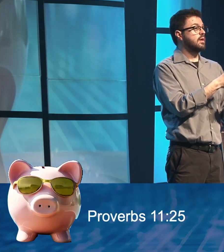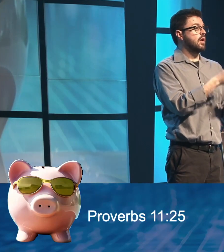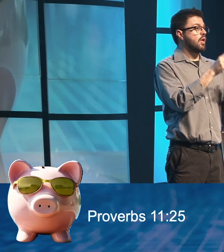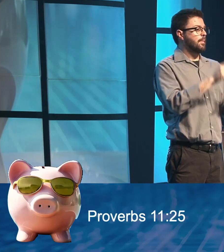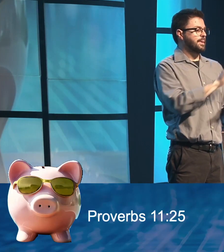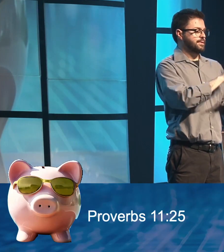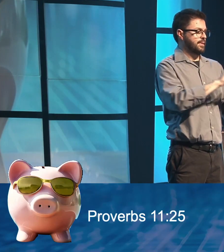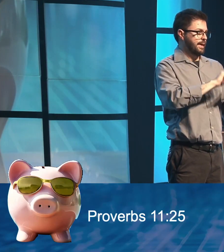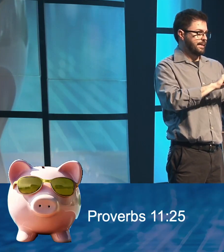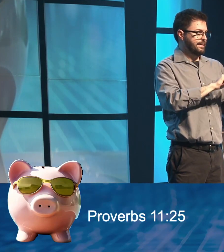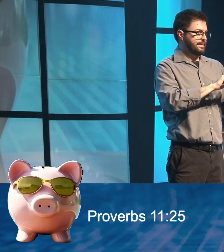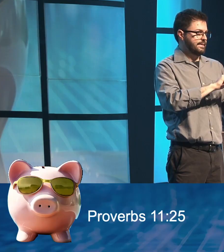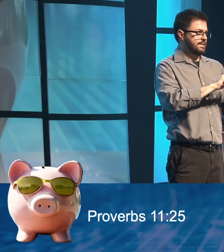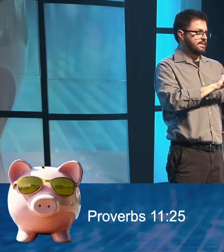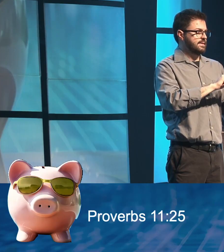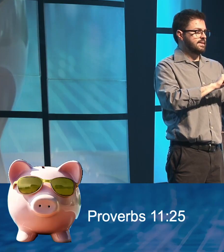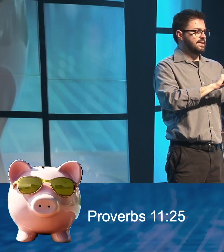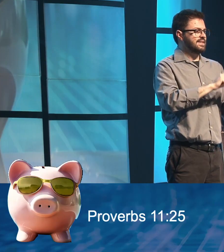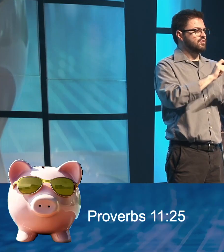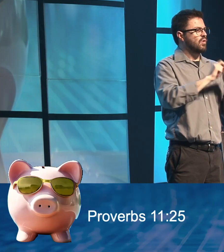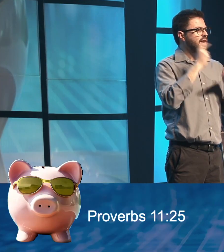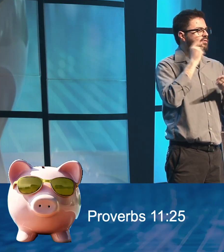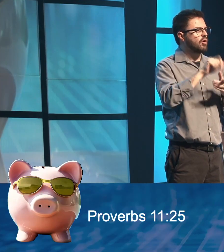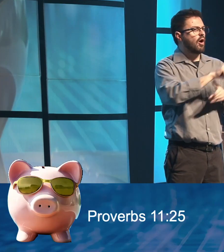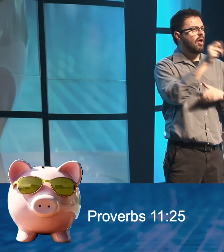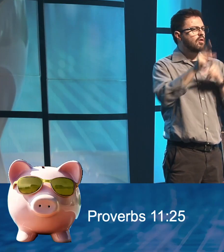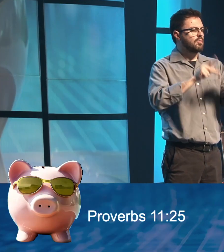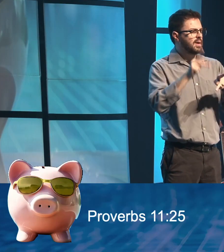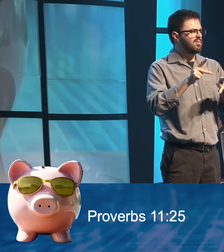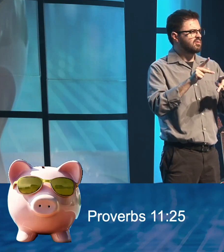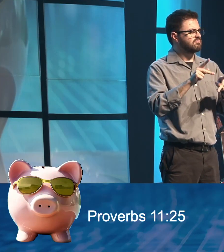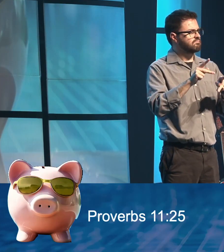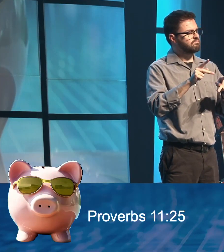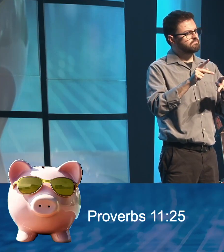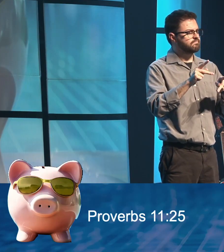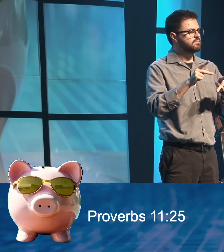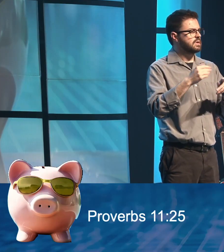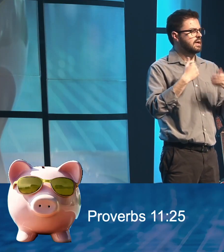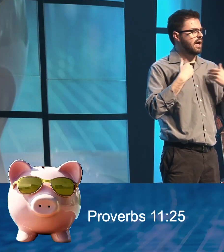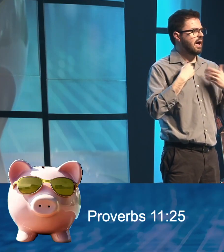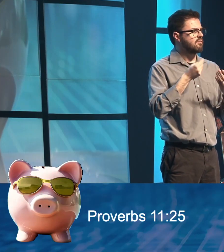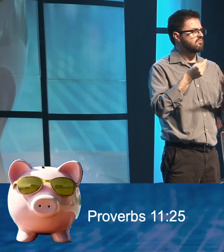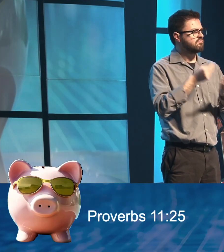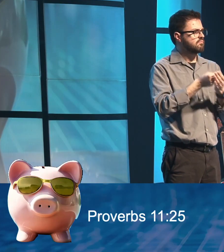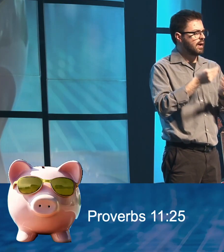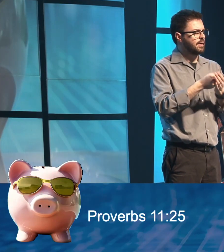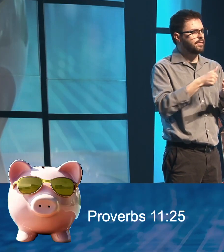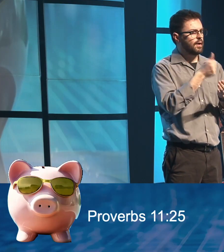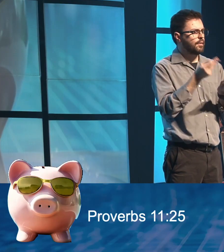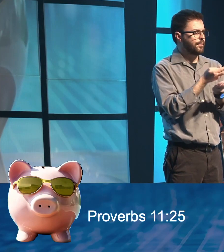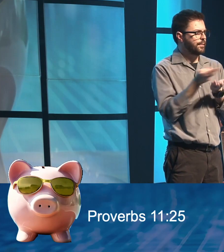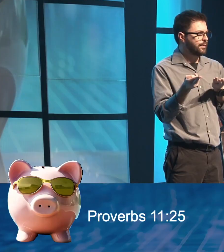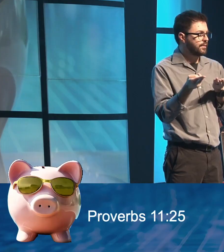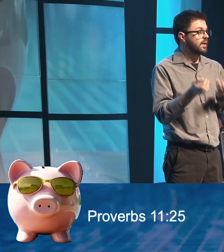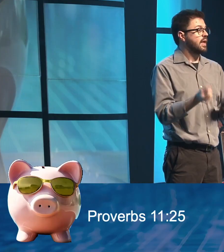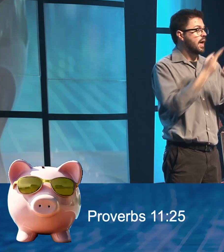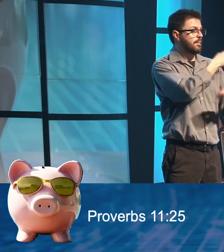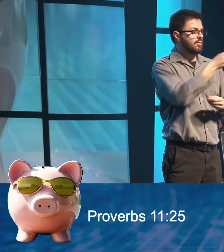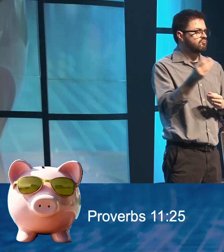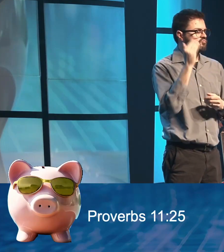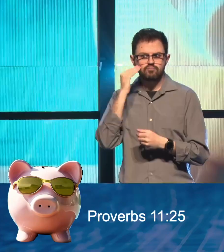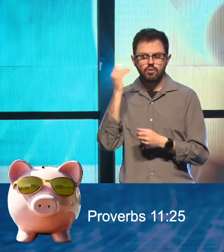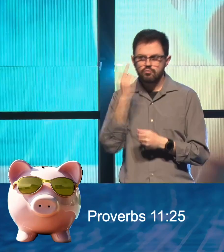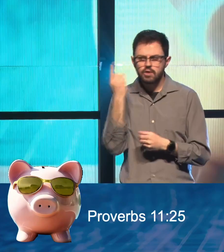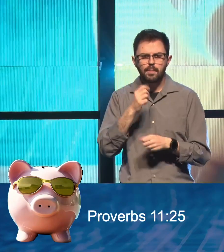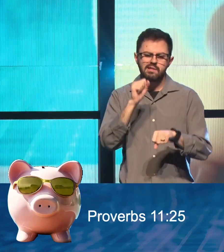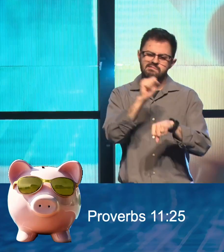have resources. And you have to understand that this is not how it works. How many of y'all know that you know people who've worked really hard, but the system has